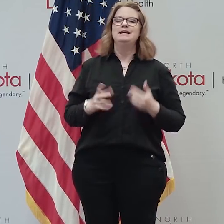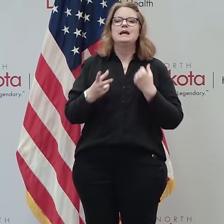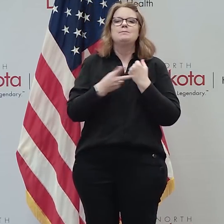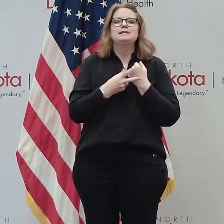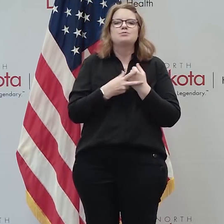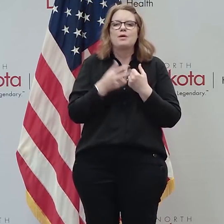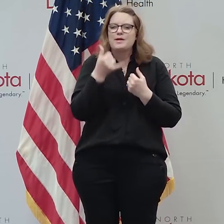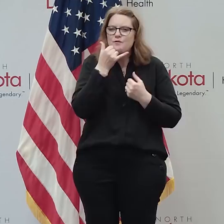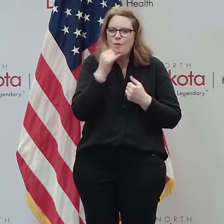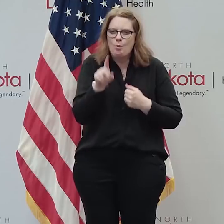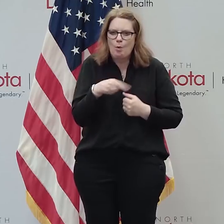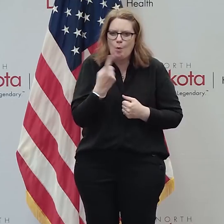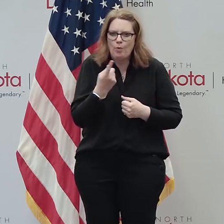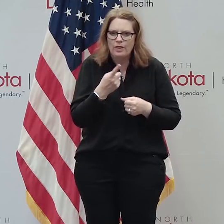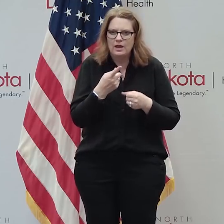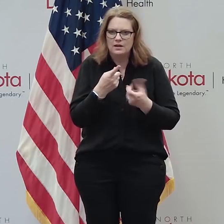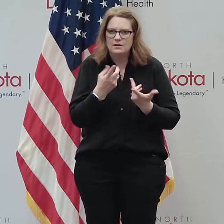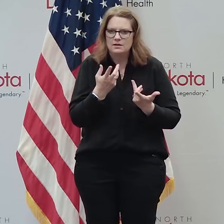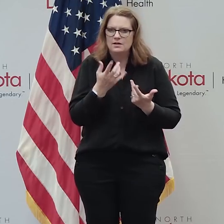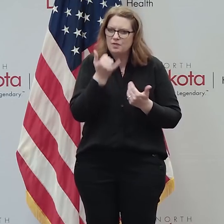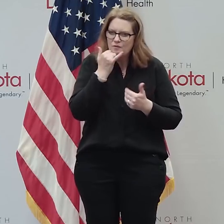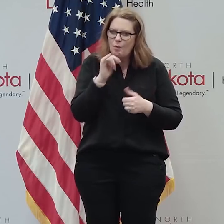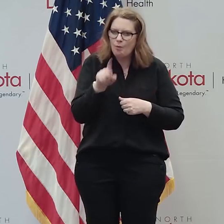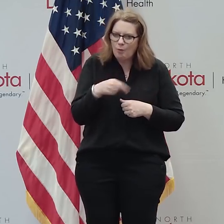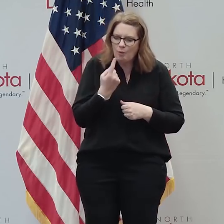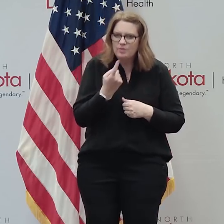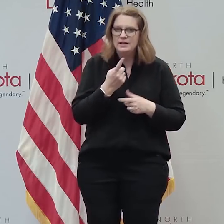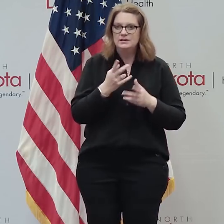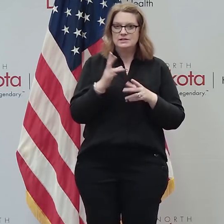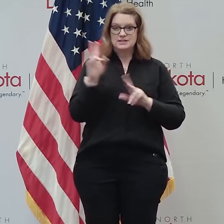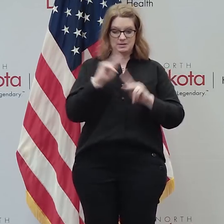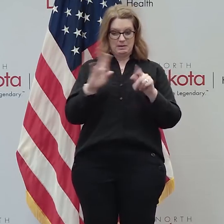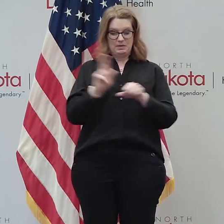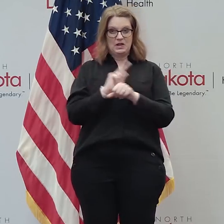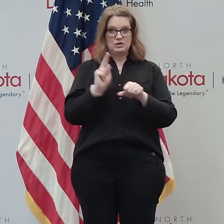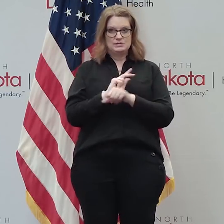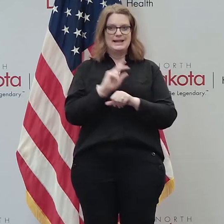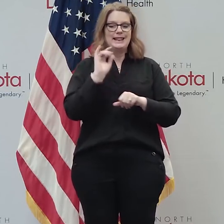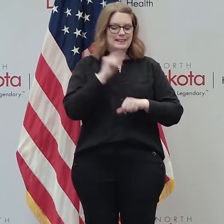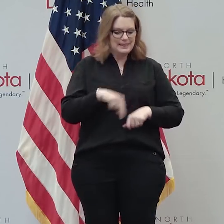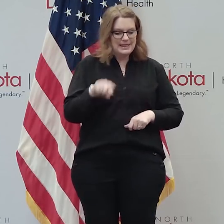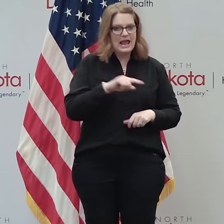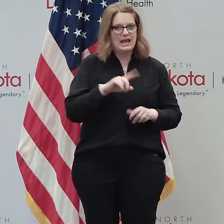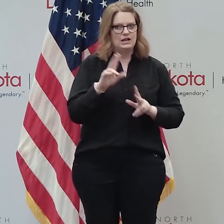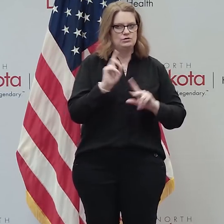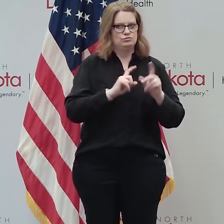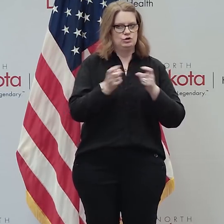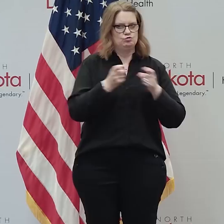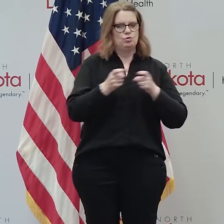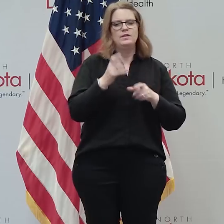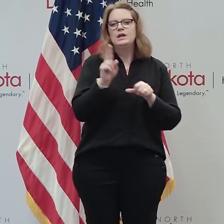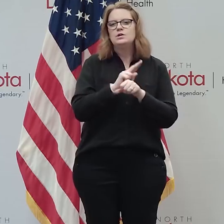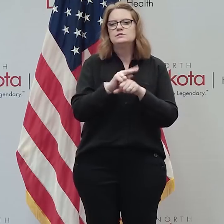phone, and so the users would be completely in control. So this uses the Bluetooth